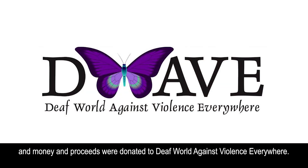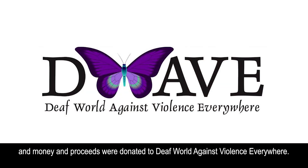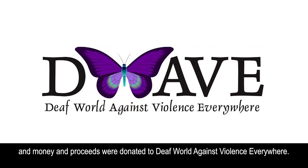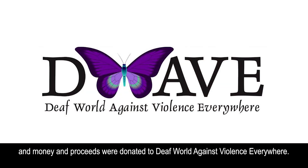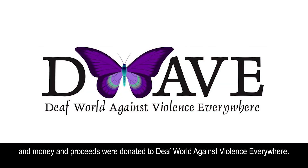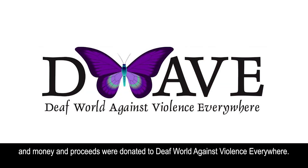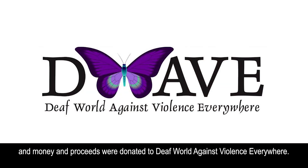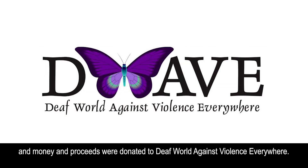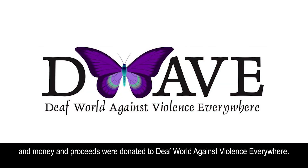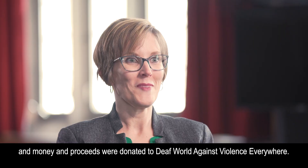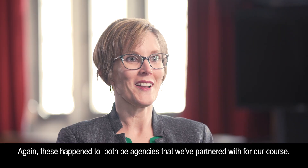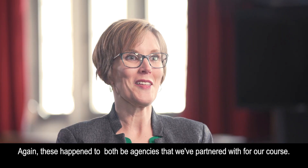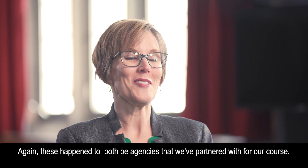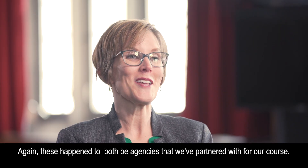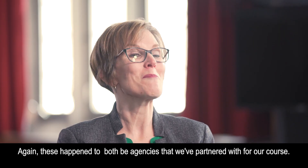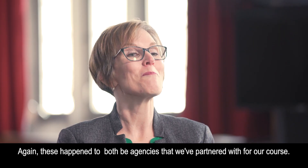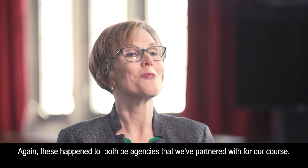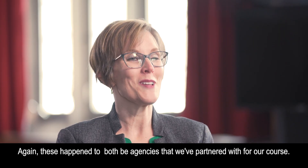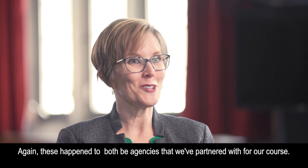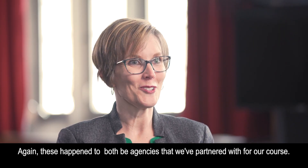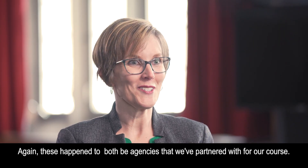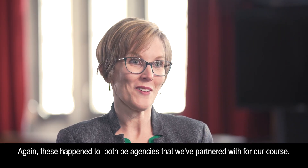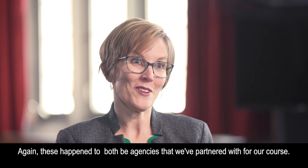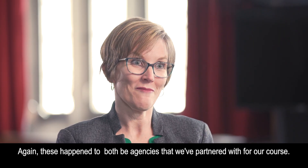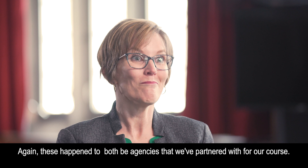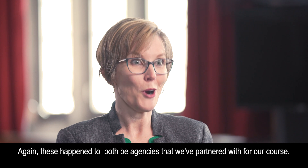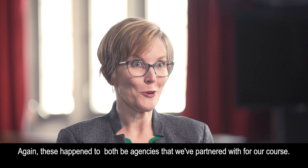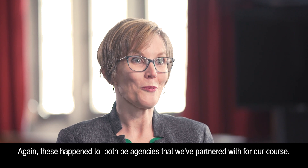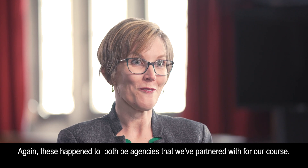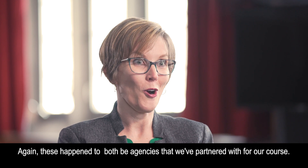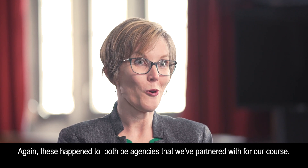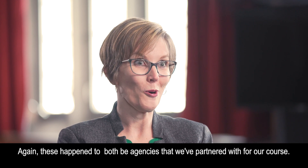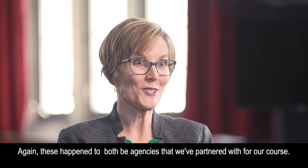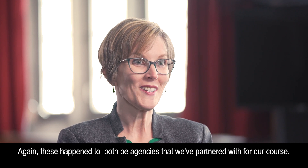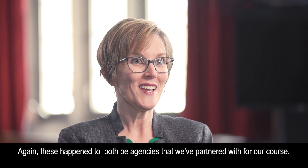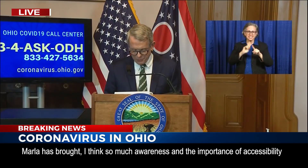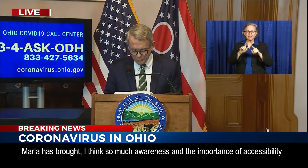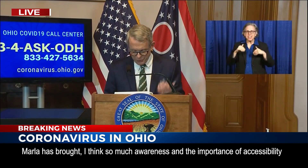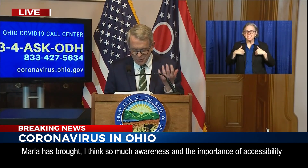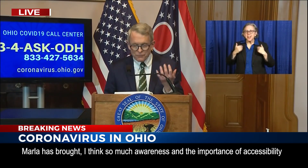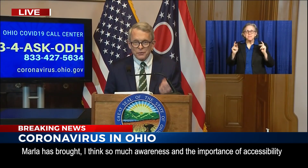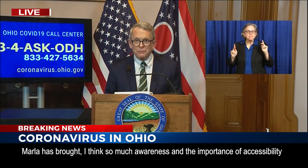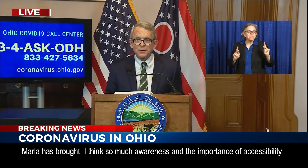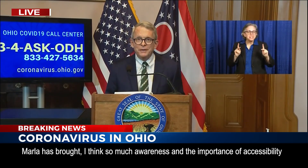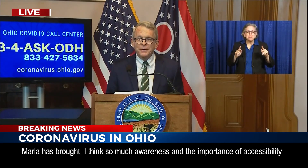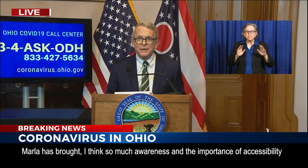Against Violence Everywhere. Again, these happen to both the agencies that we've partnered with for our course. Marla has brought, I think, so